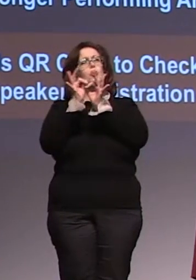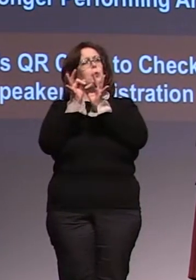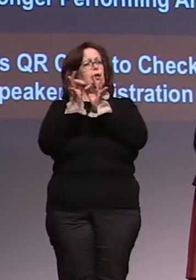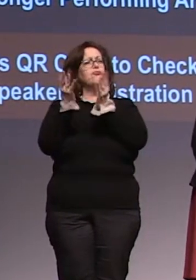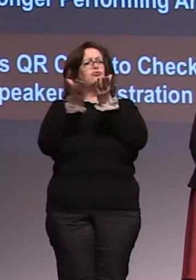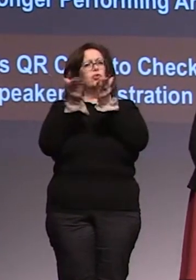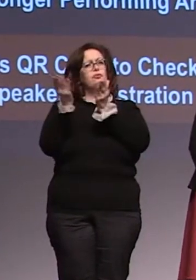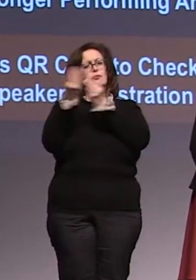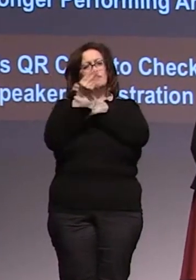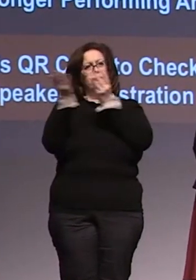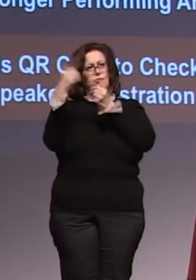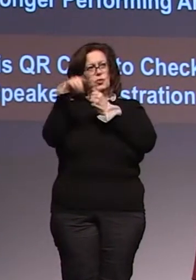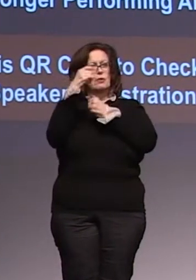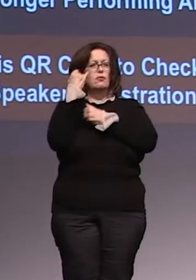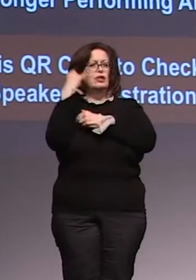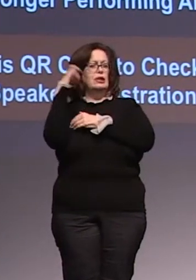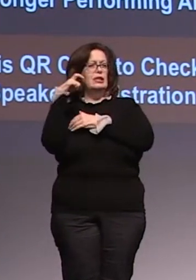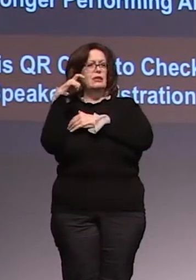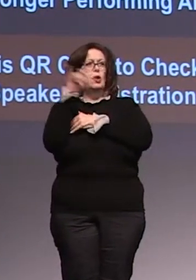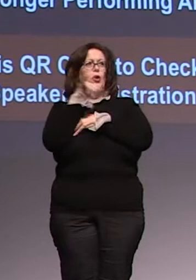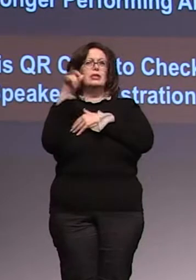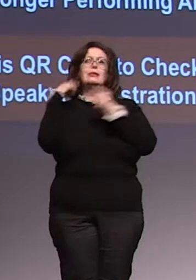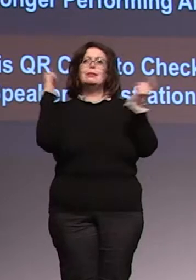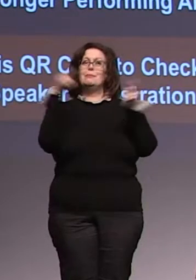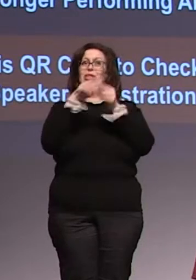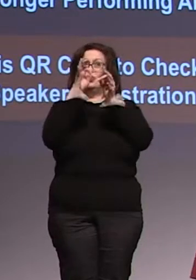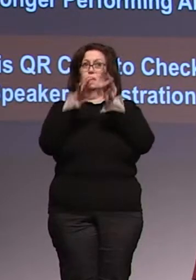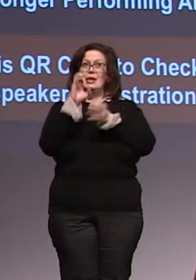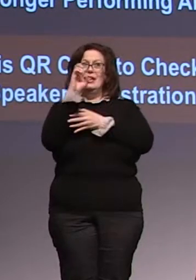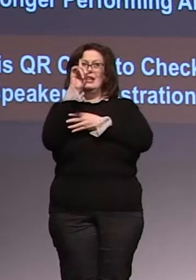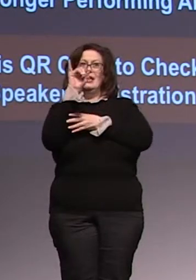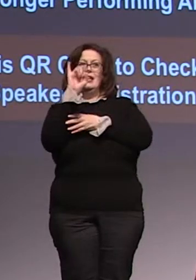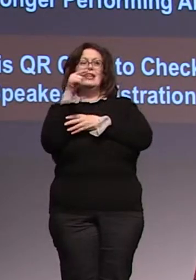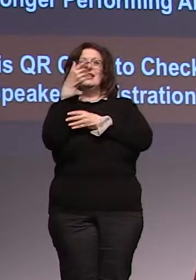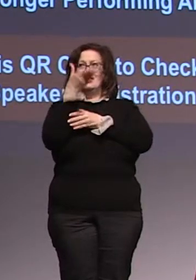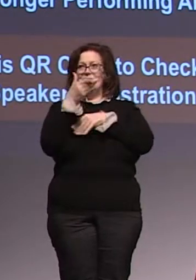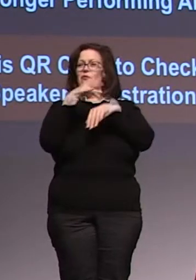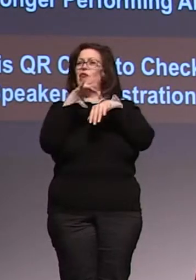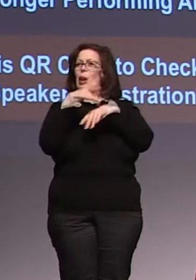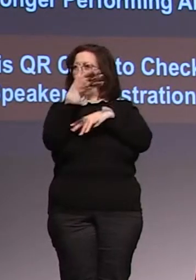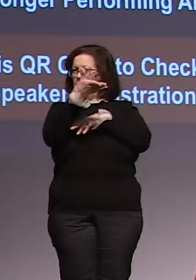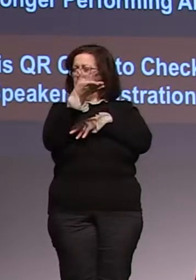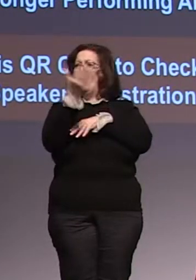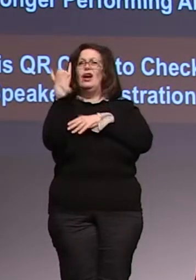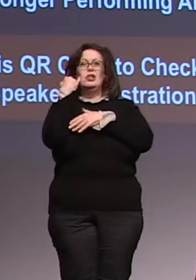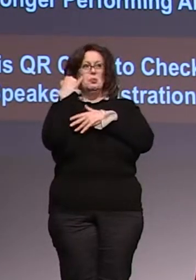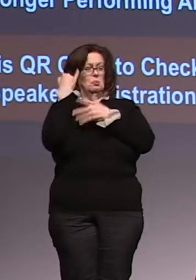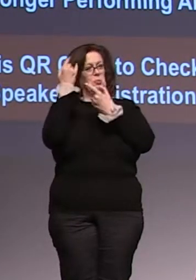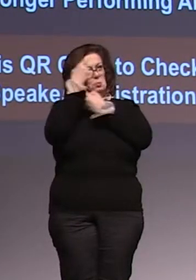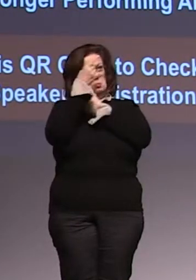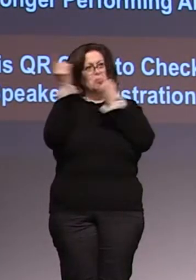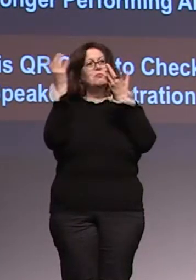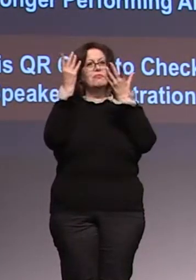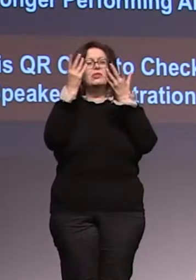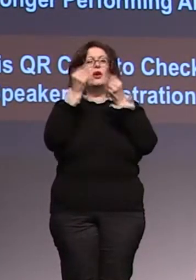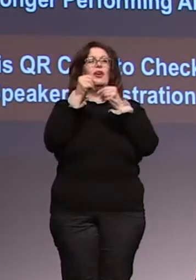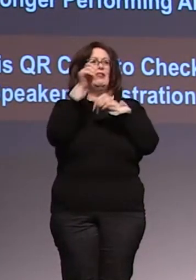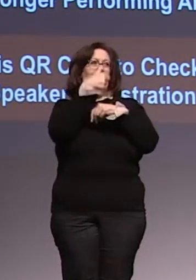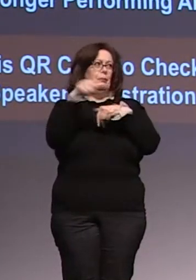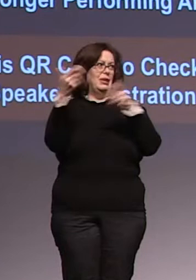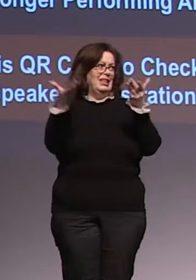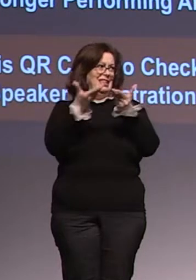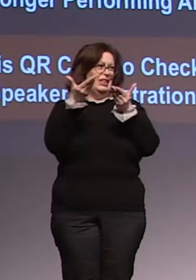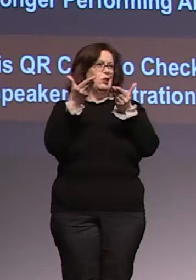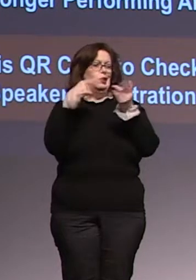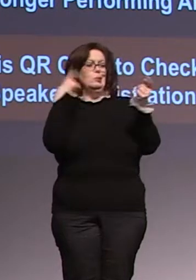those who need some assistance, as well as a Spanish interpreter, Eddie, who is available. And so I want to make sure that I acknowledge that for anyone who is in the room who